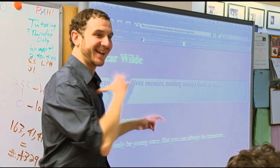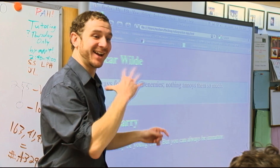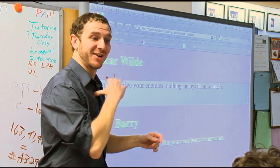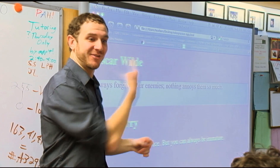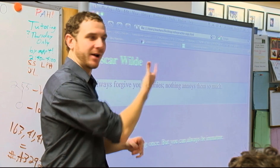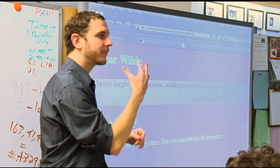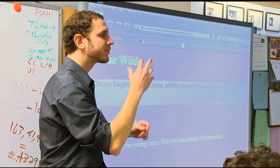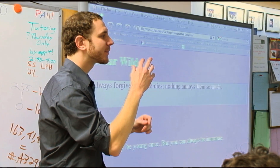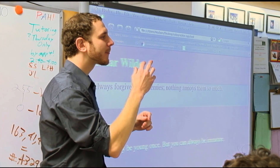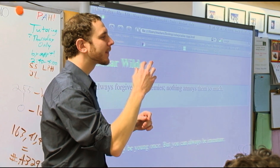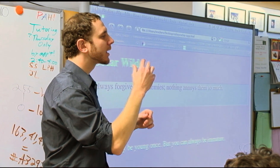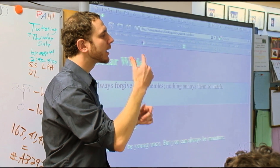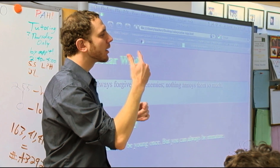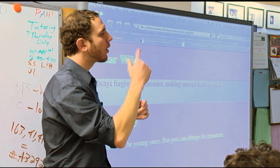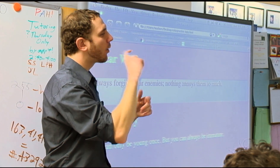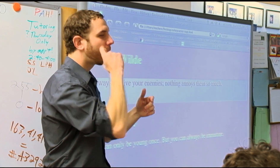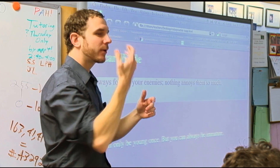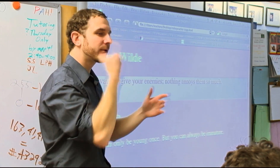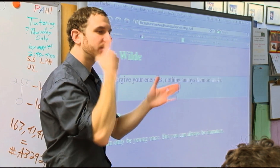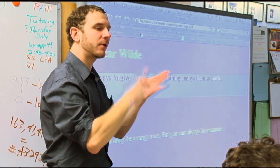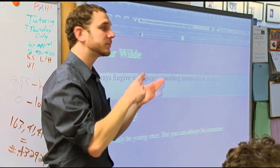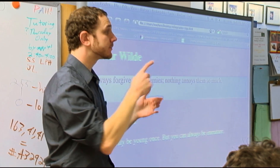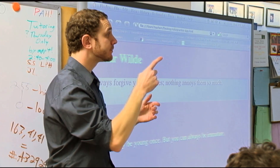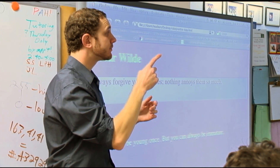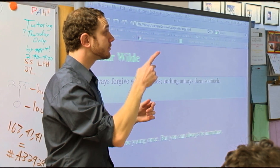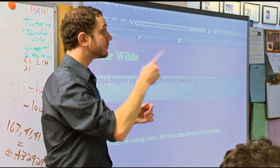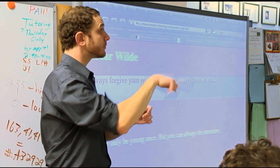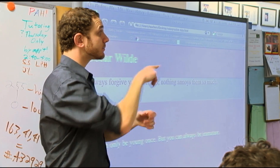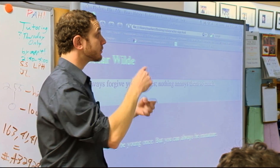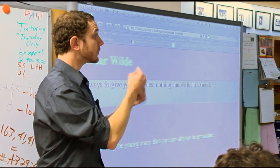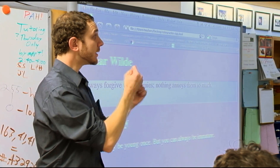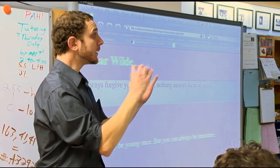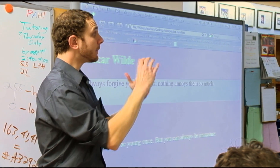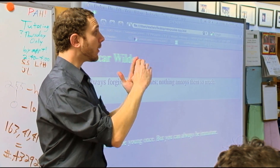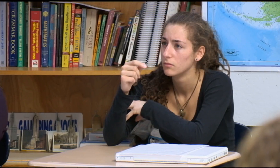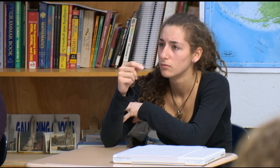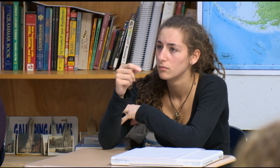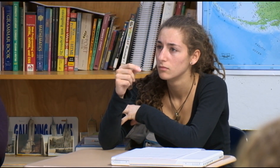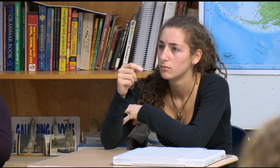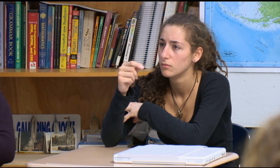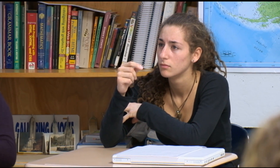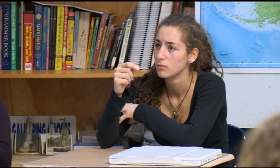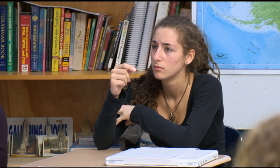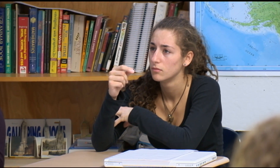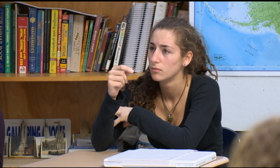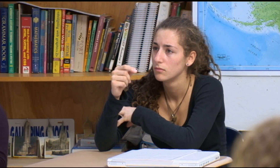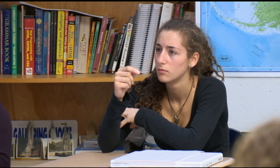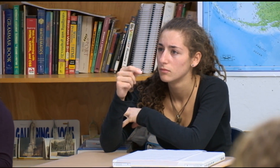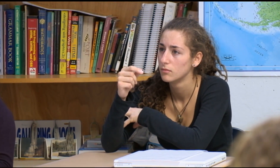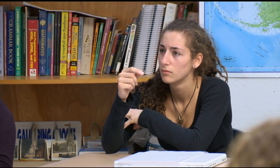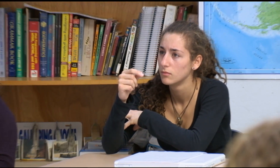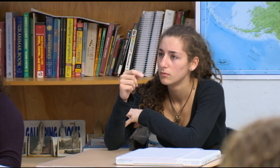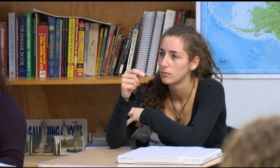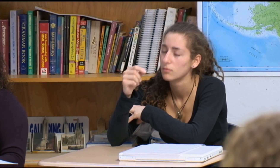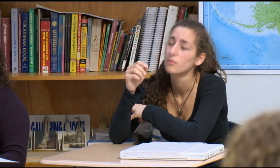experience and credit under their belt, and that they can use that through the college application process, through